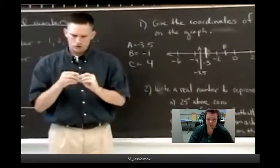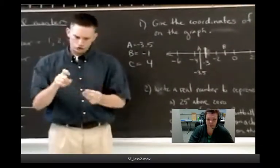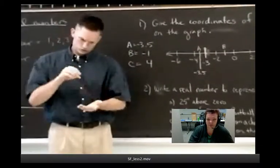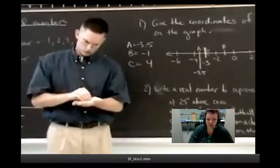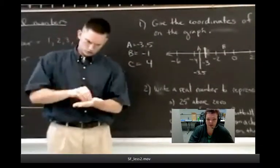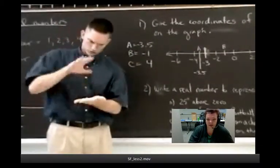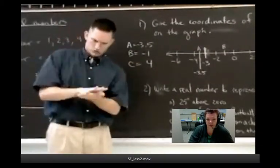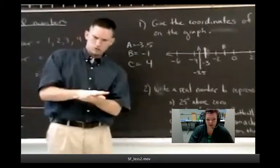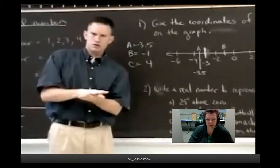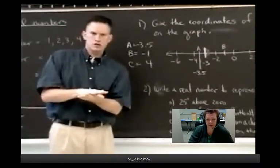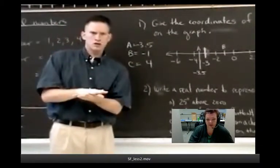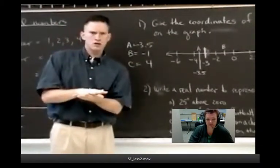Using numbers, how are you going to write that down?